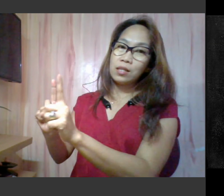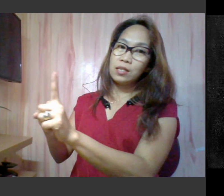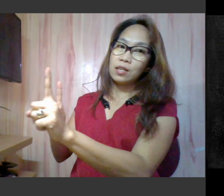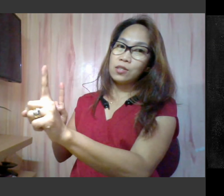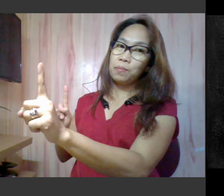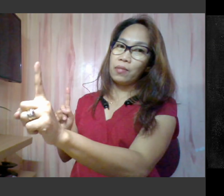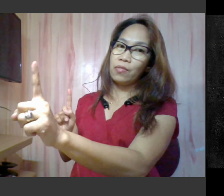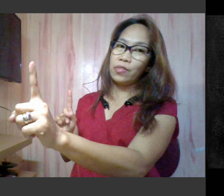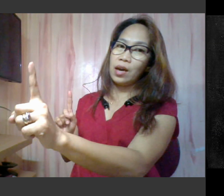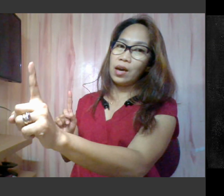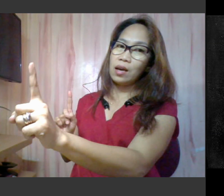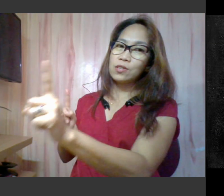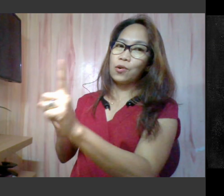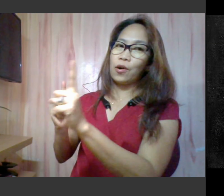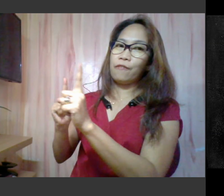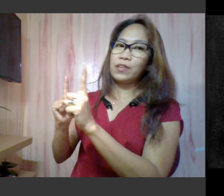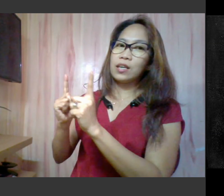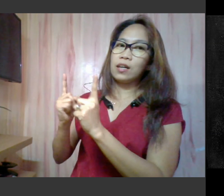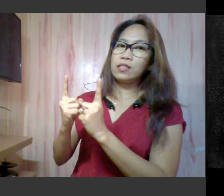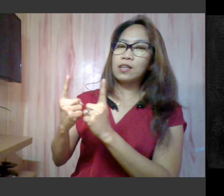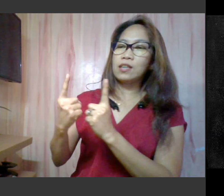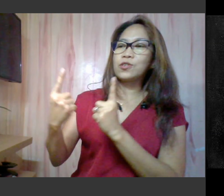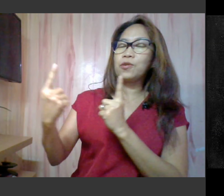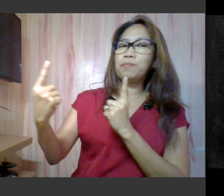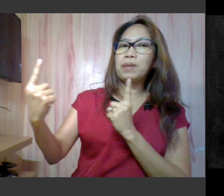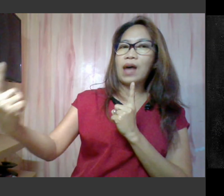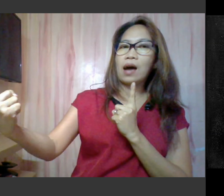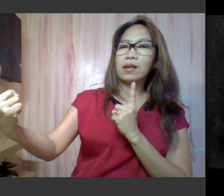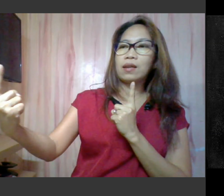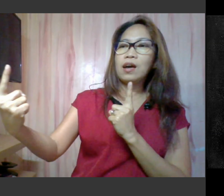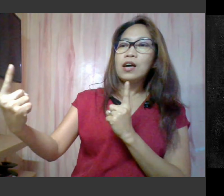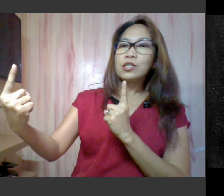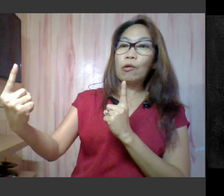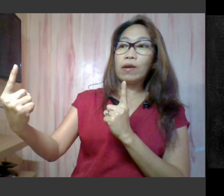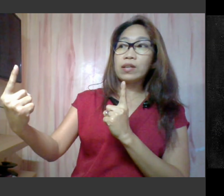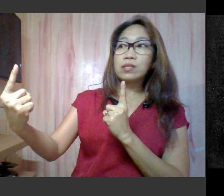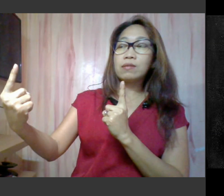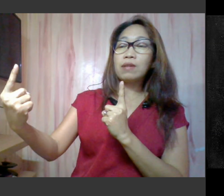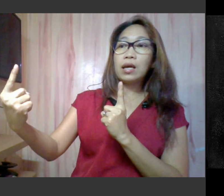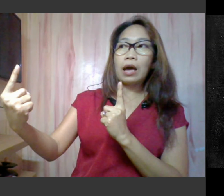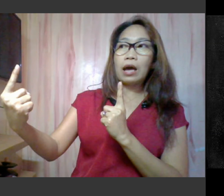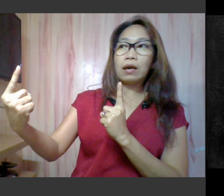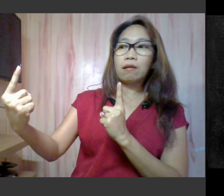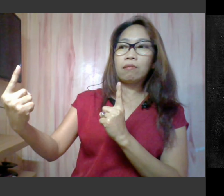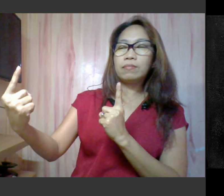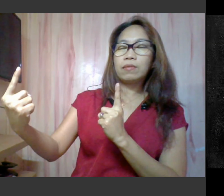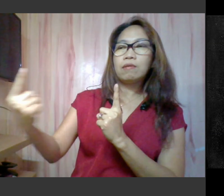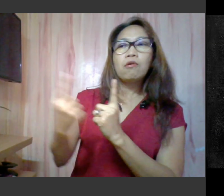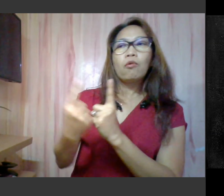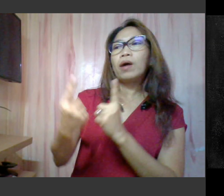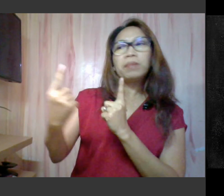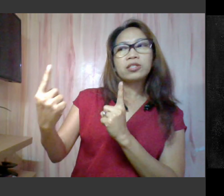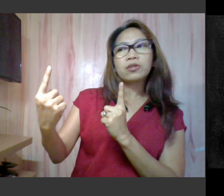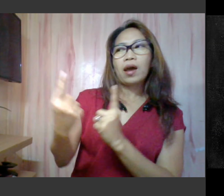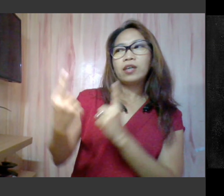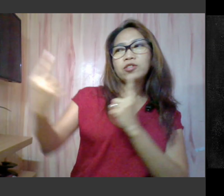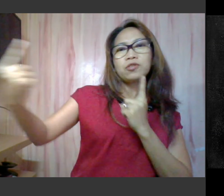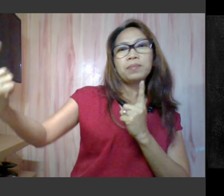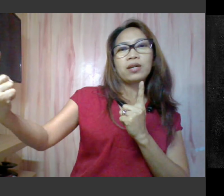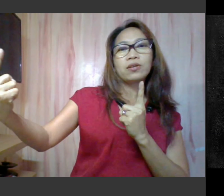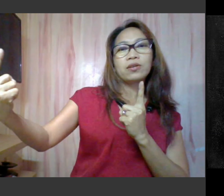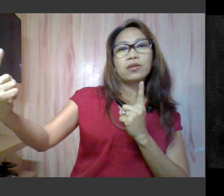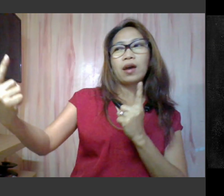physical distance could be this, or physical distance could be that. So if it's really like 1 meter